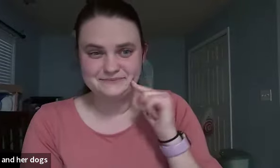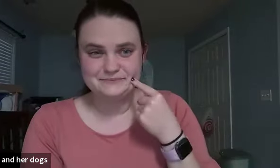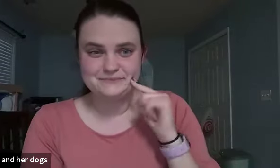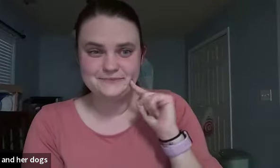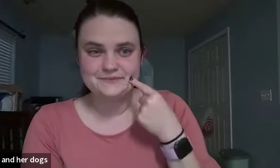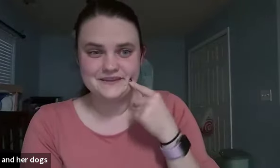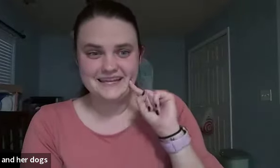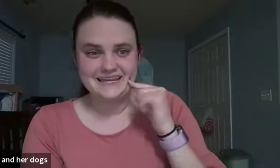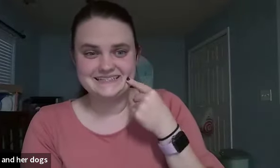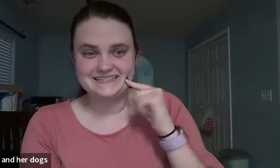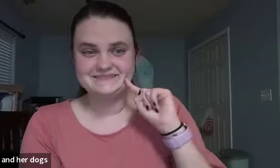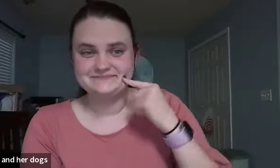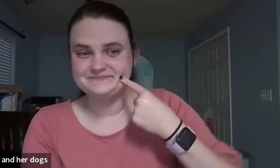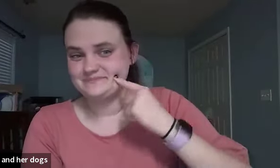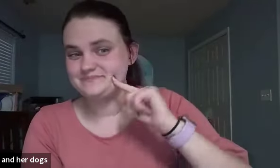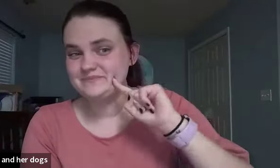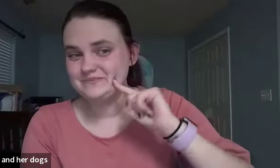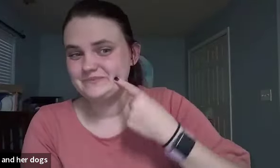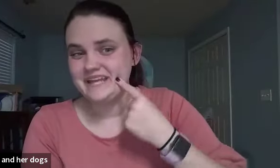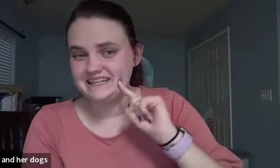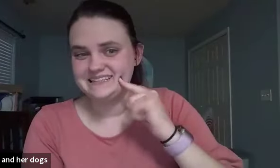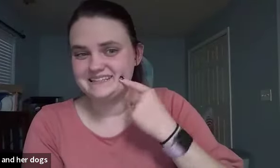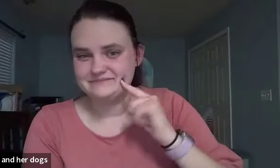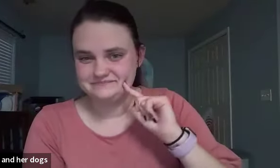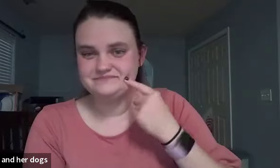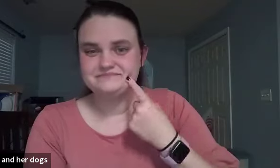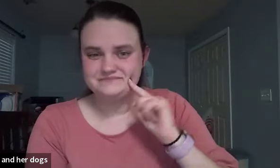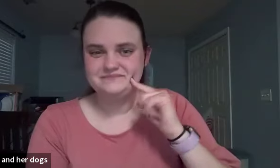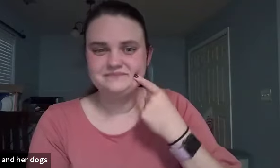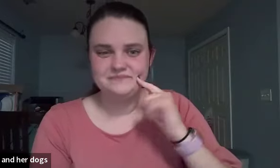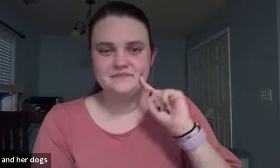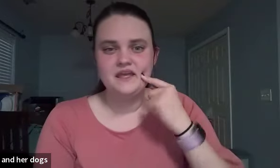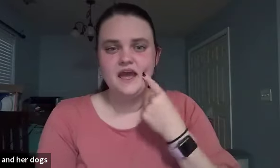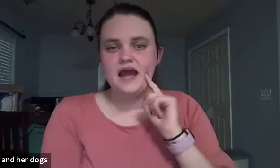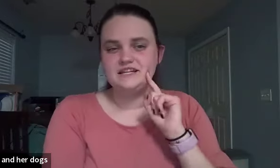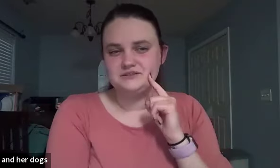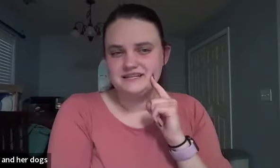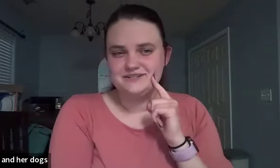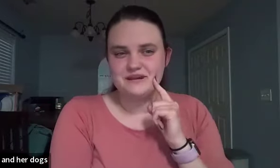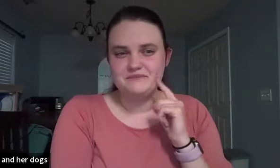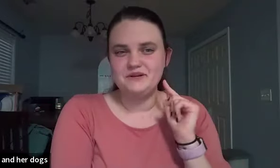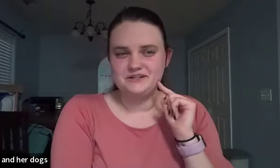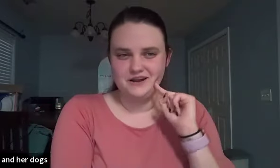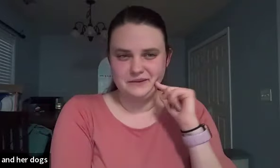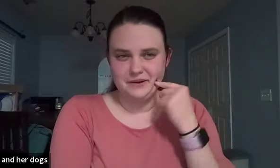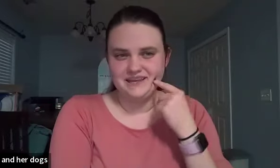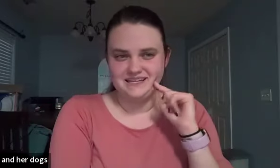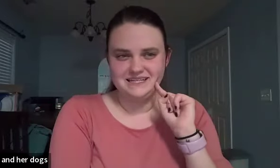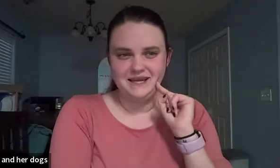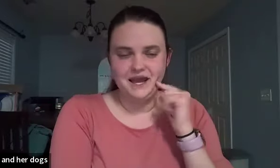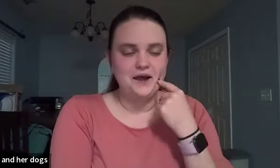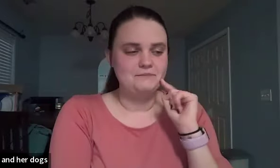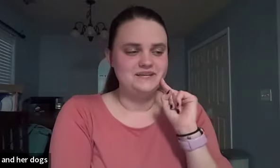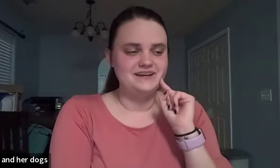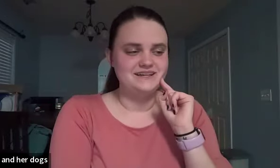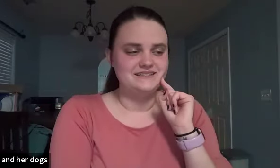candy. Candy. Candy. I do like to recommend when you're talking about candy,